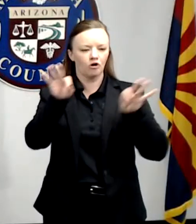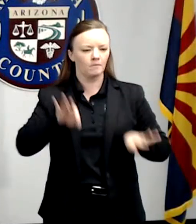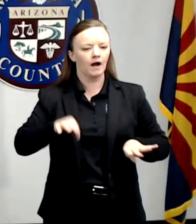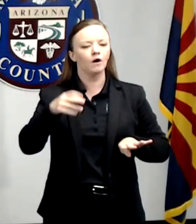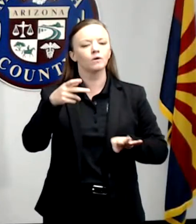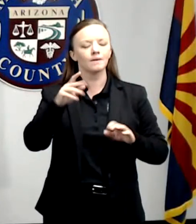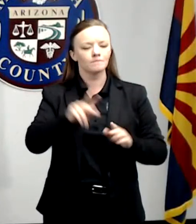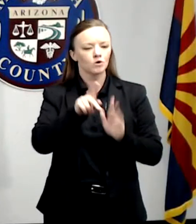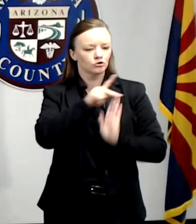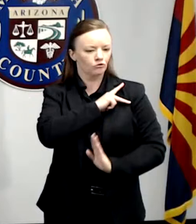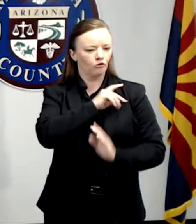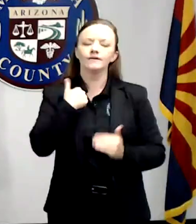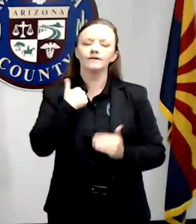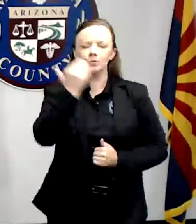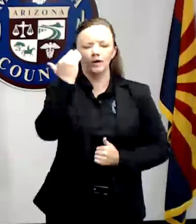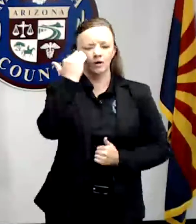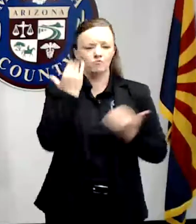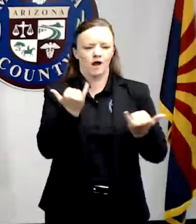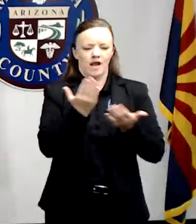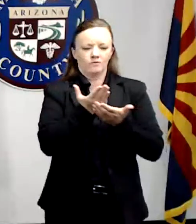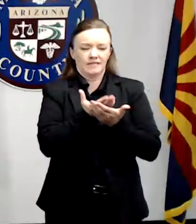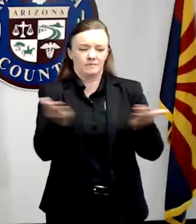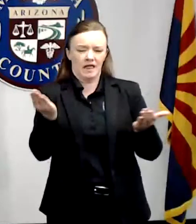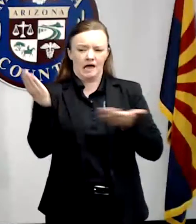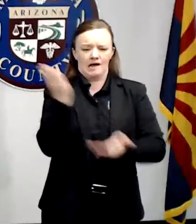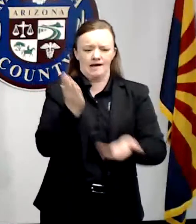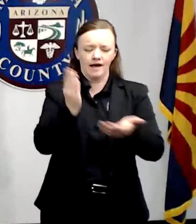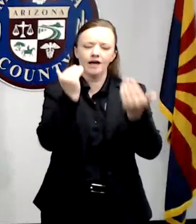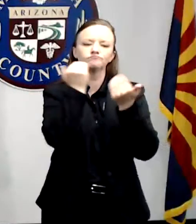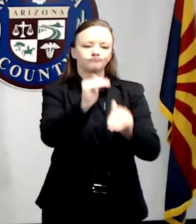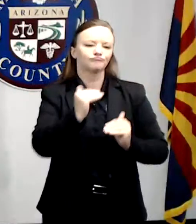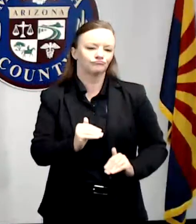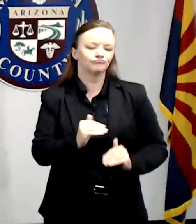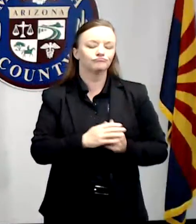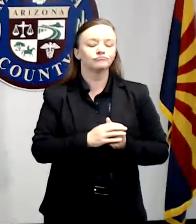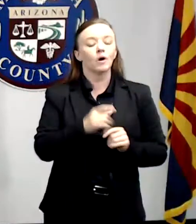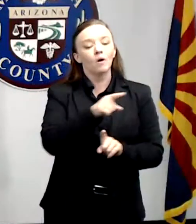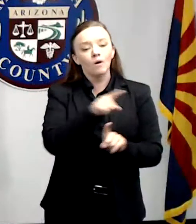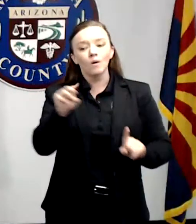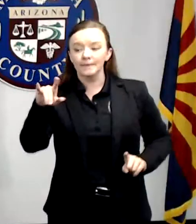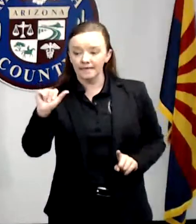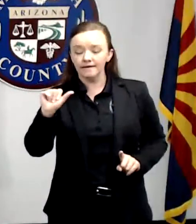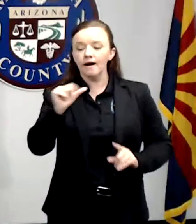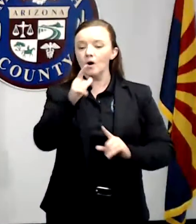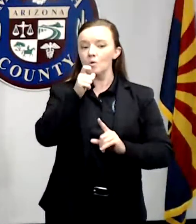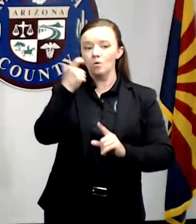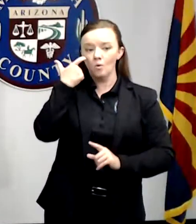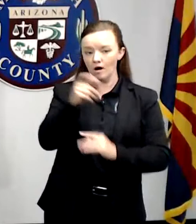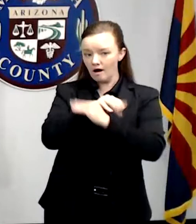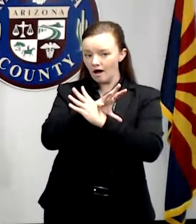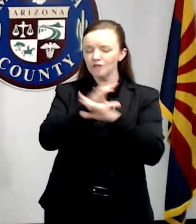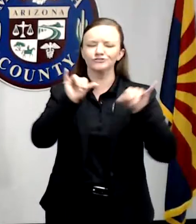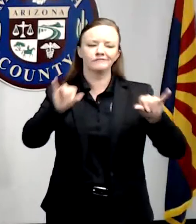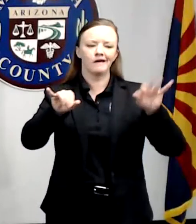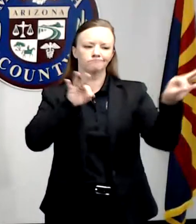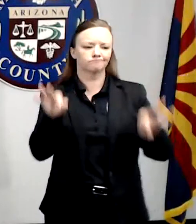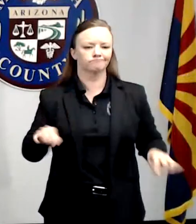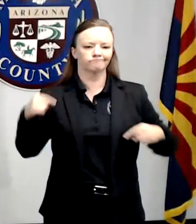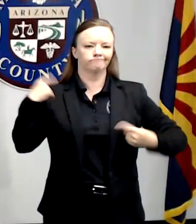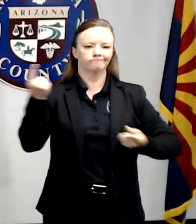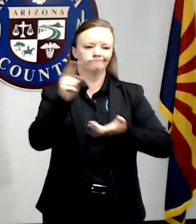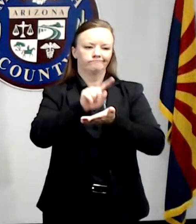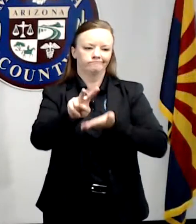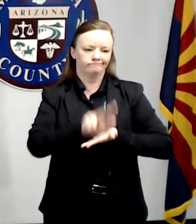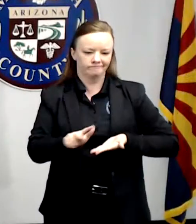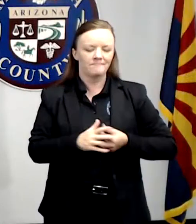protective equipment, how much has been distributed. So members of the media, the same instructions I've been giving for the last couple of weeks, we're going